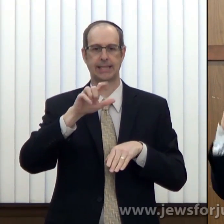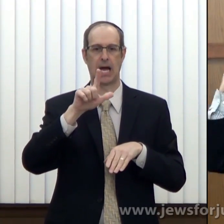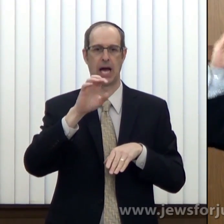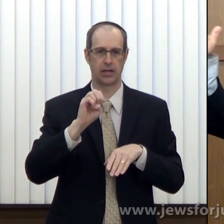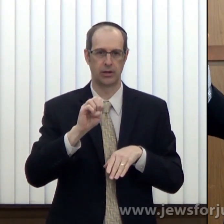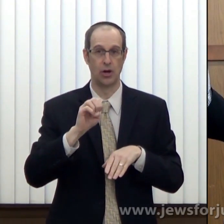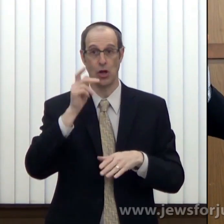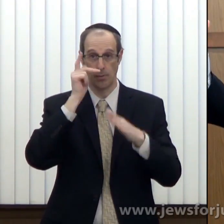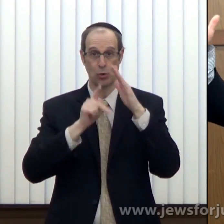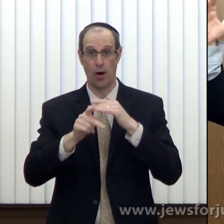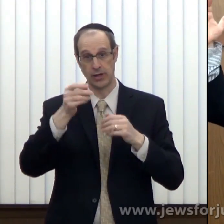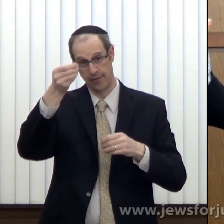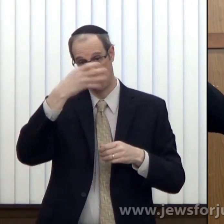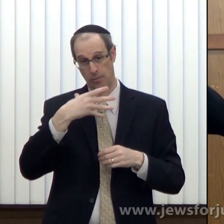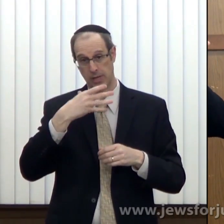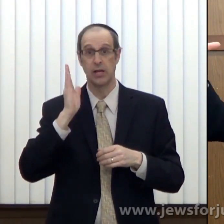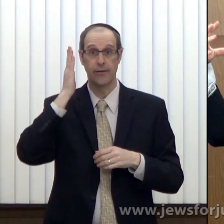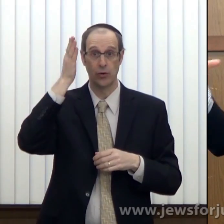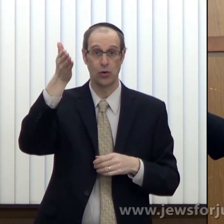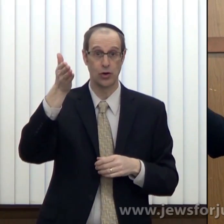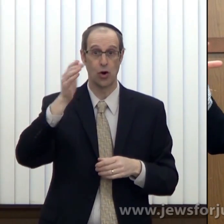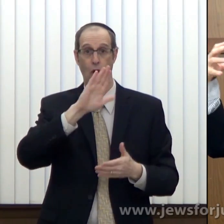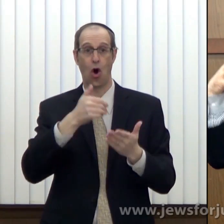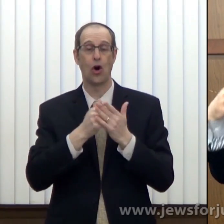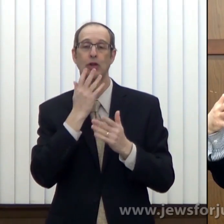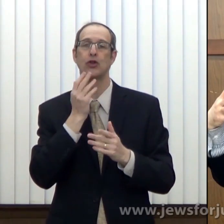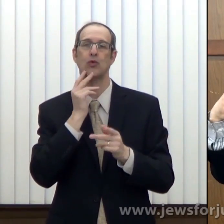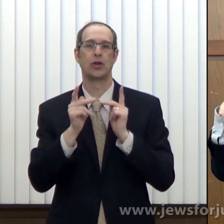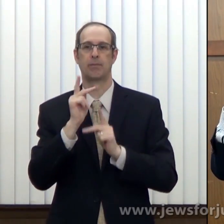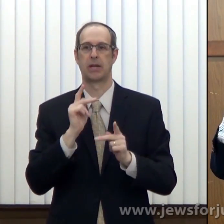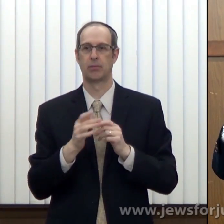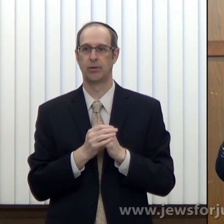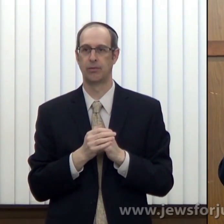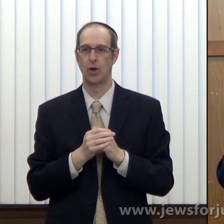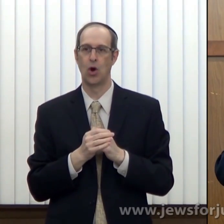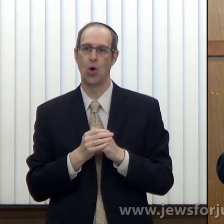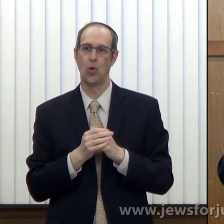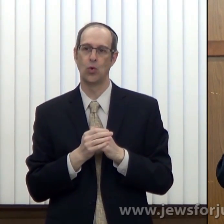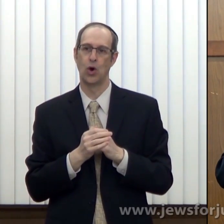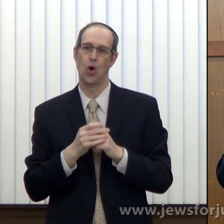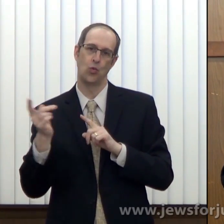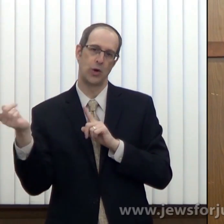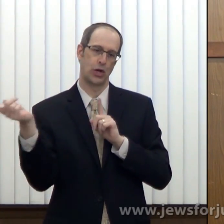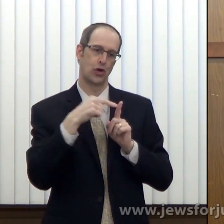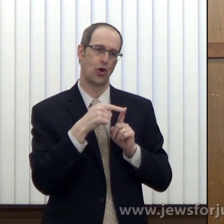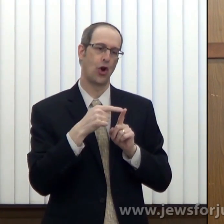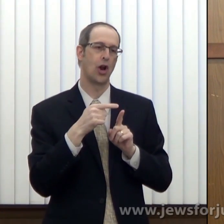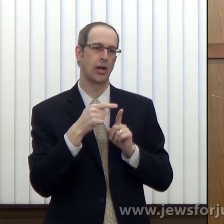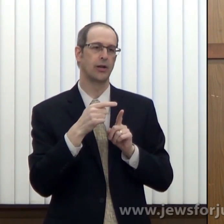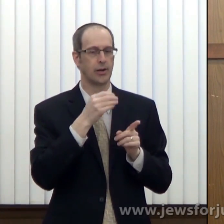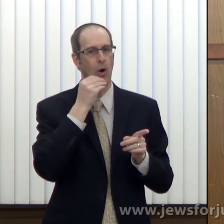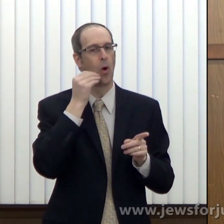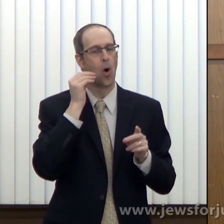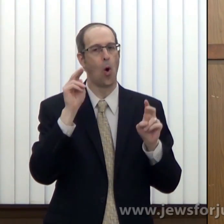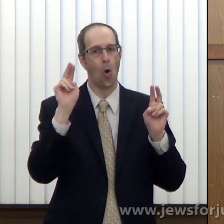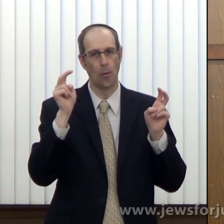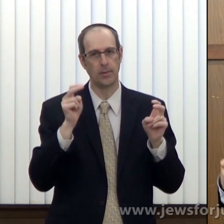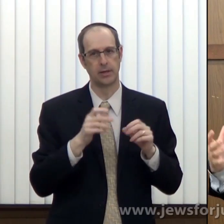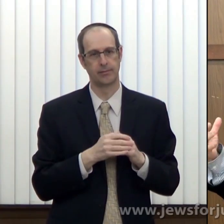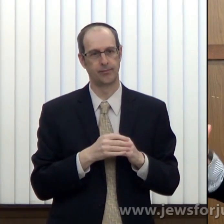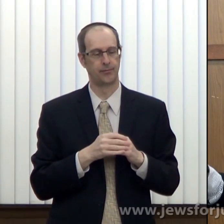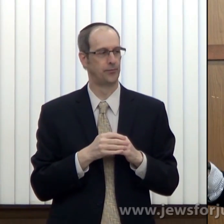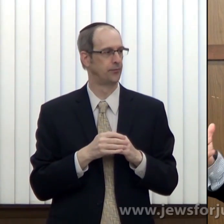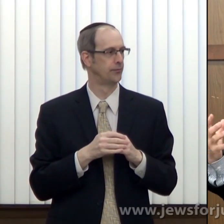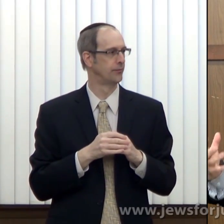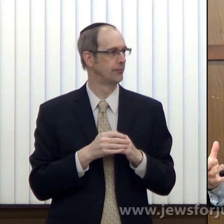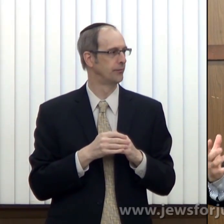that in the future, all the Jewish people will return to their homeland. All the Jewish people